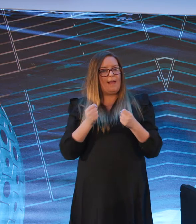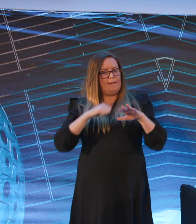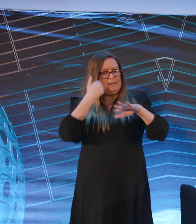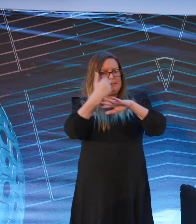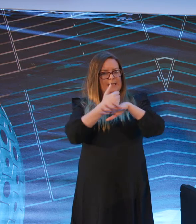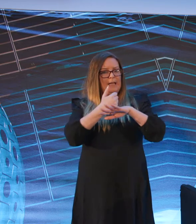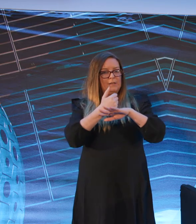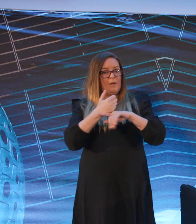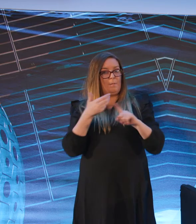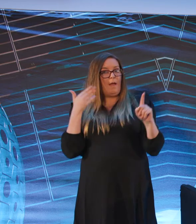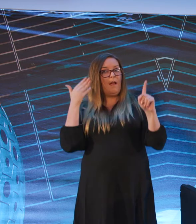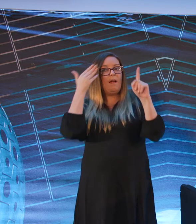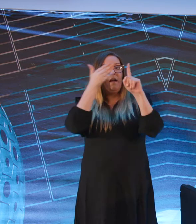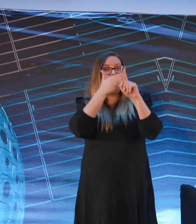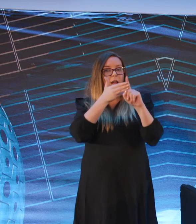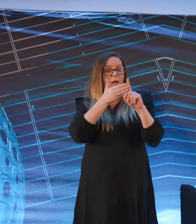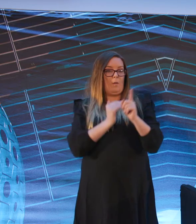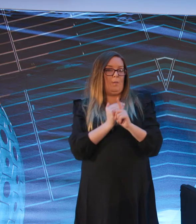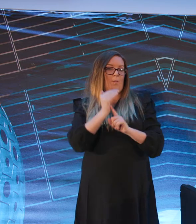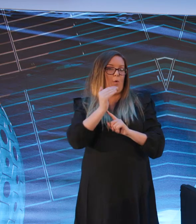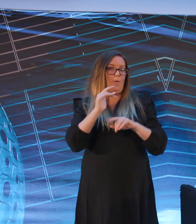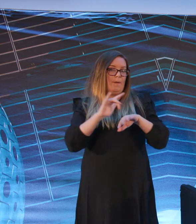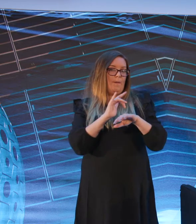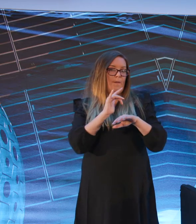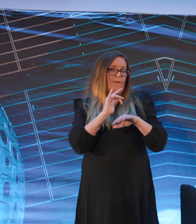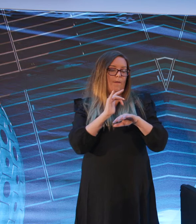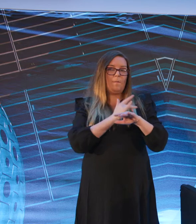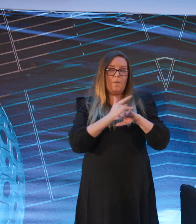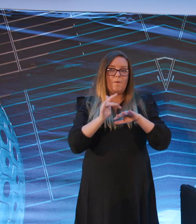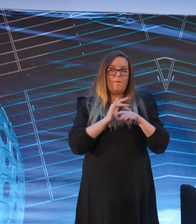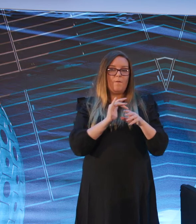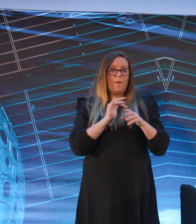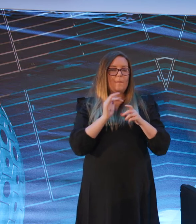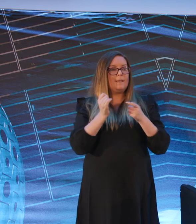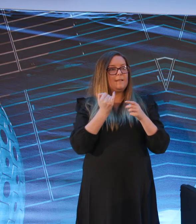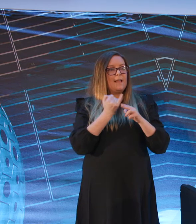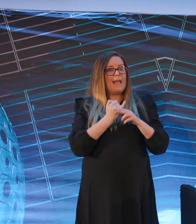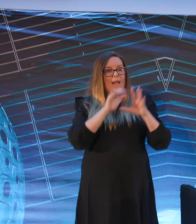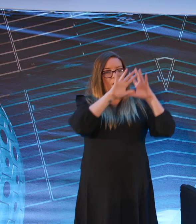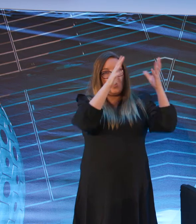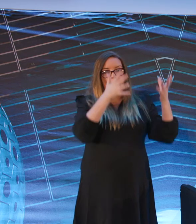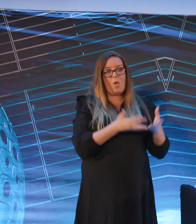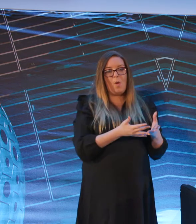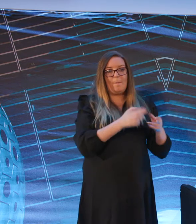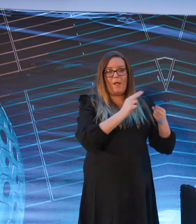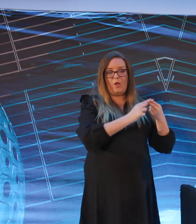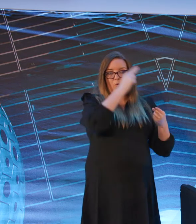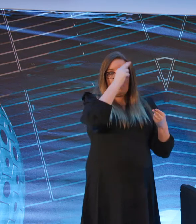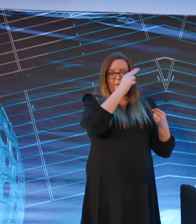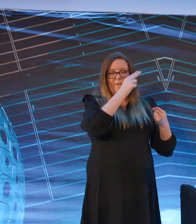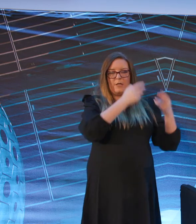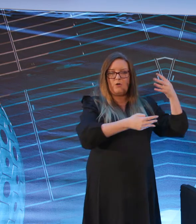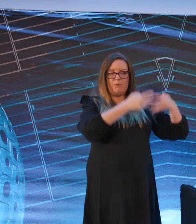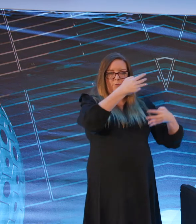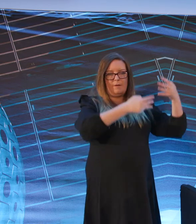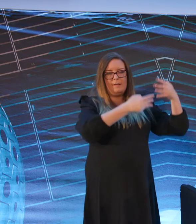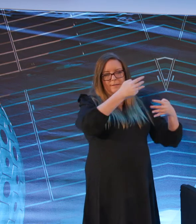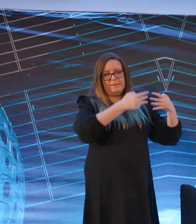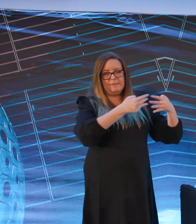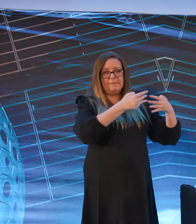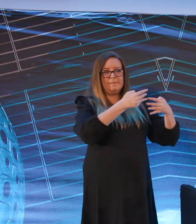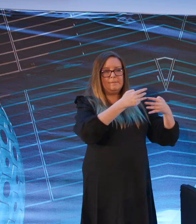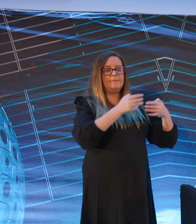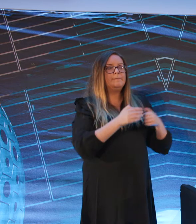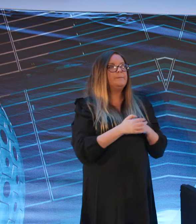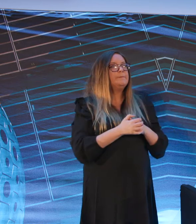goal for improved performance in global university rankings. And we are already working to establish